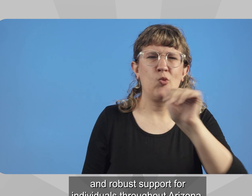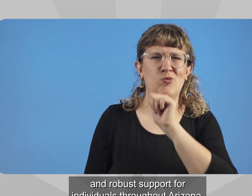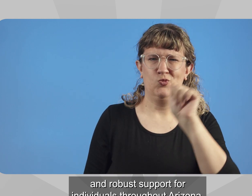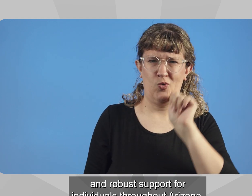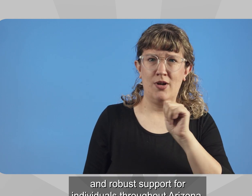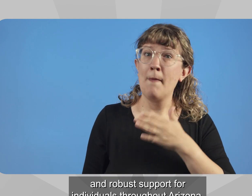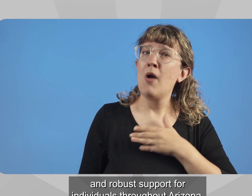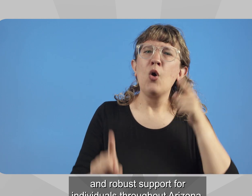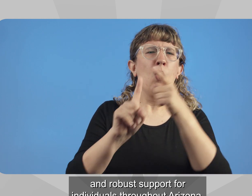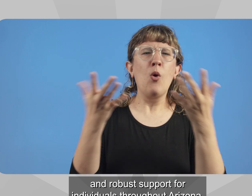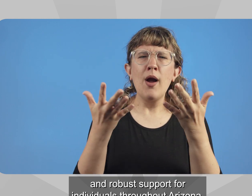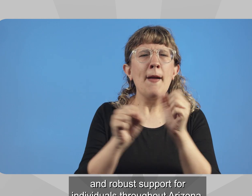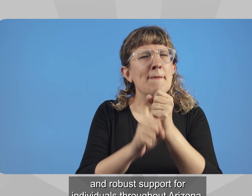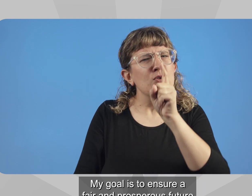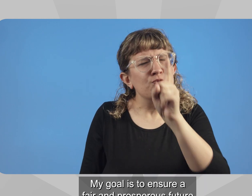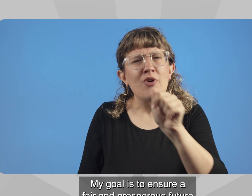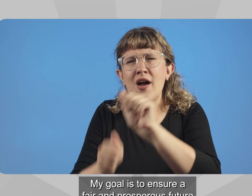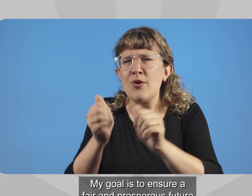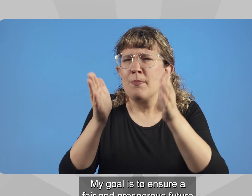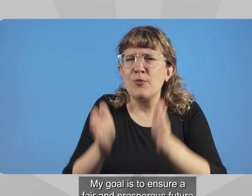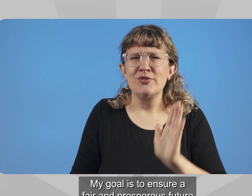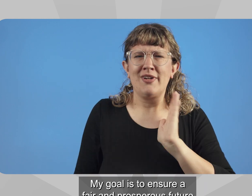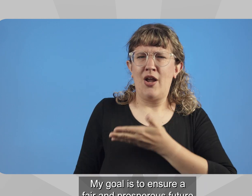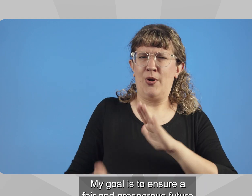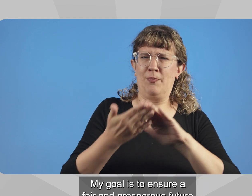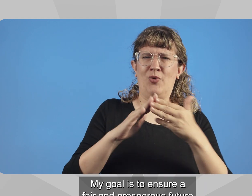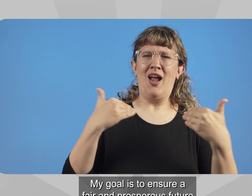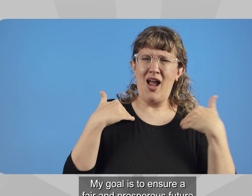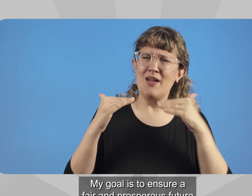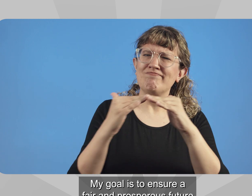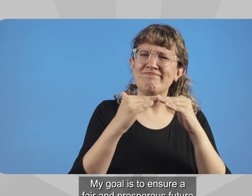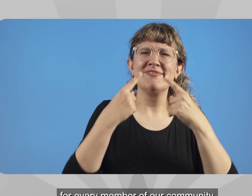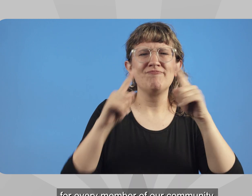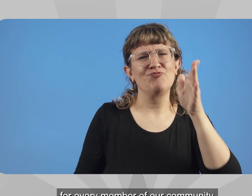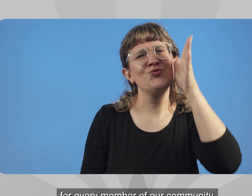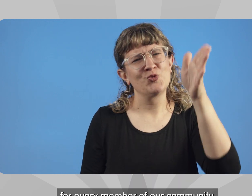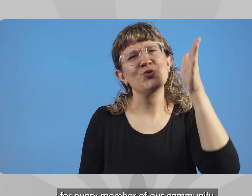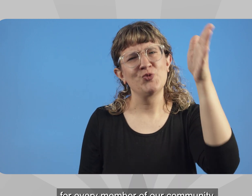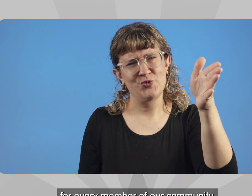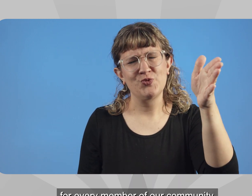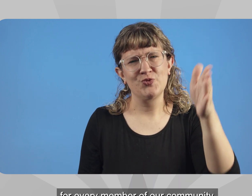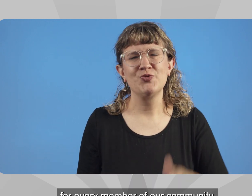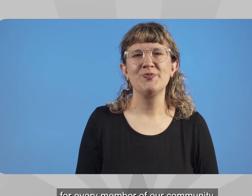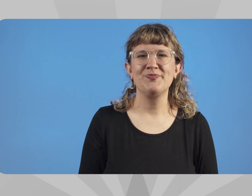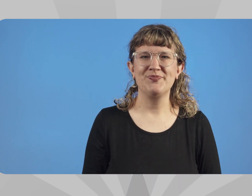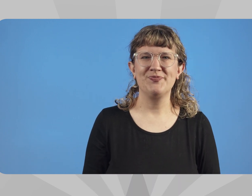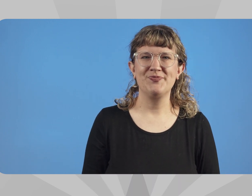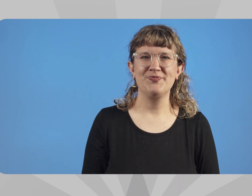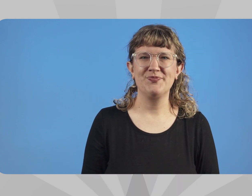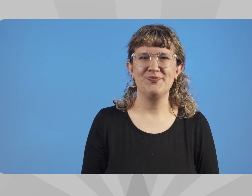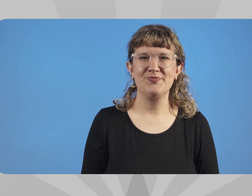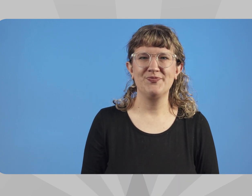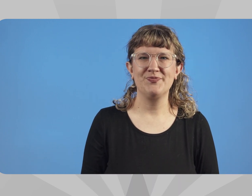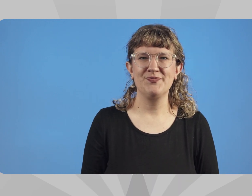for individuals throughout Arizona. My goal is to ensure a fair and prosperous future for every member of our community.